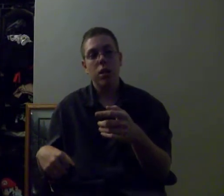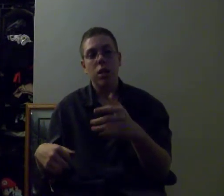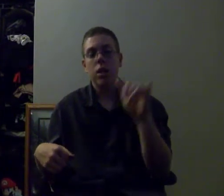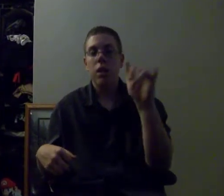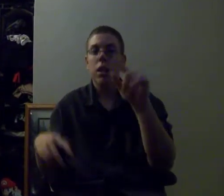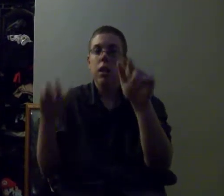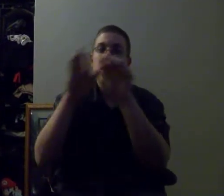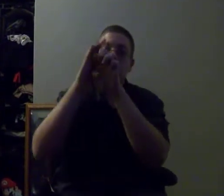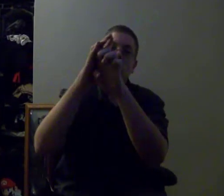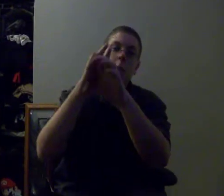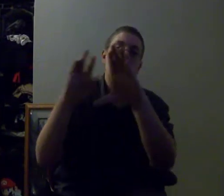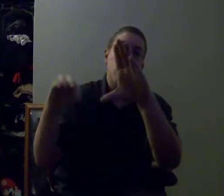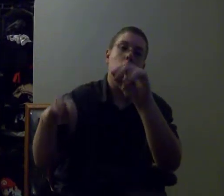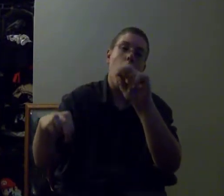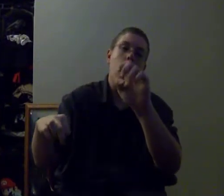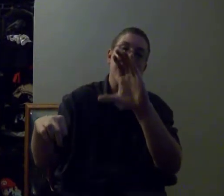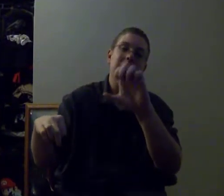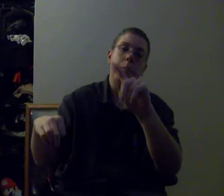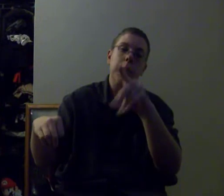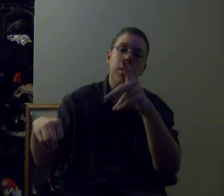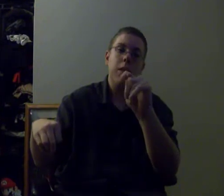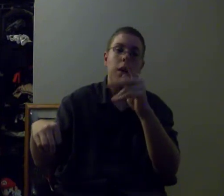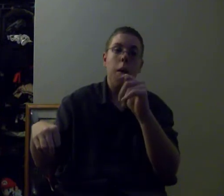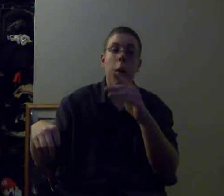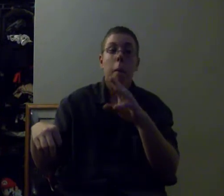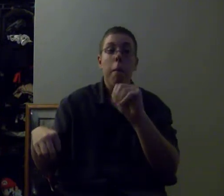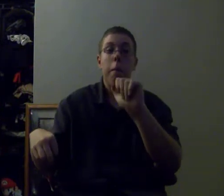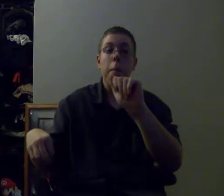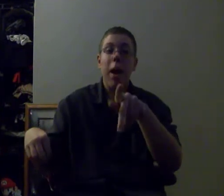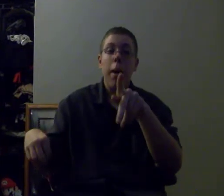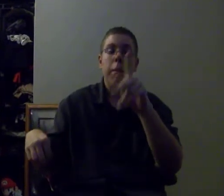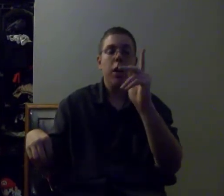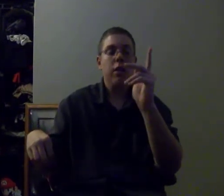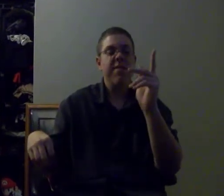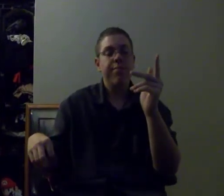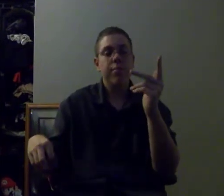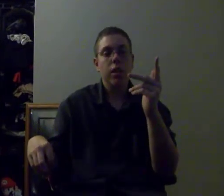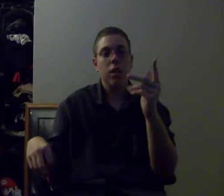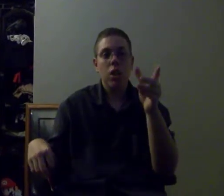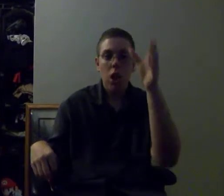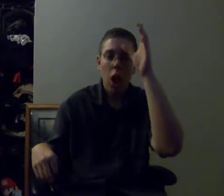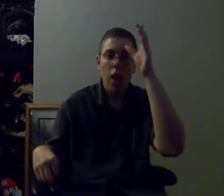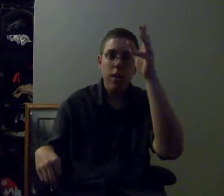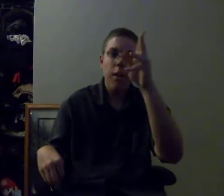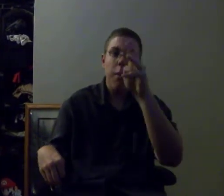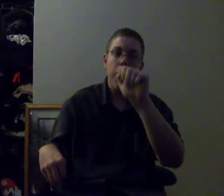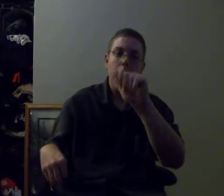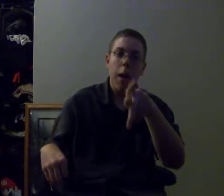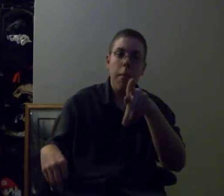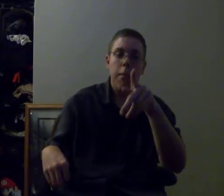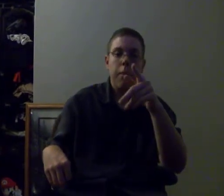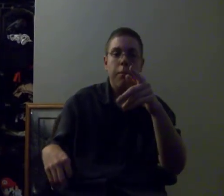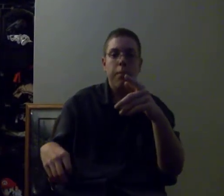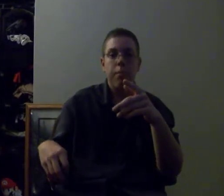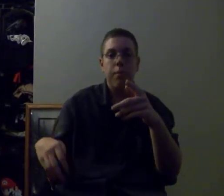doing. And often it's a combination of patterns, which is good for them to see as well. So they draw a concept map, maybe write a summary, and here they're